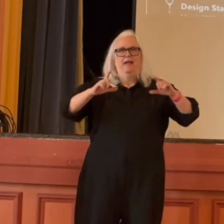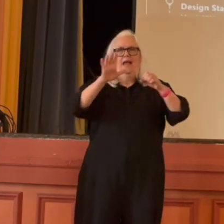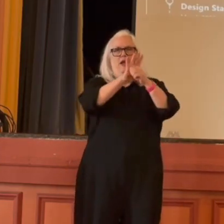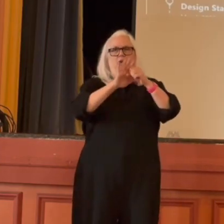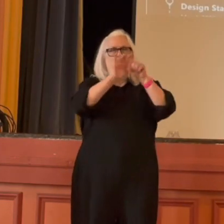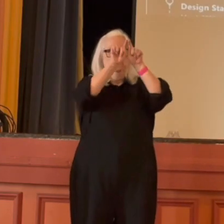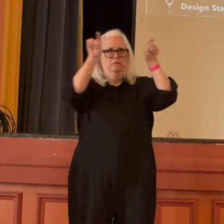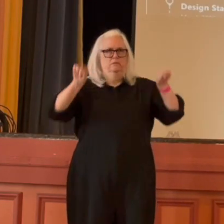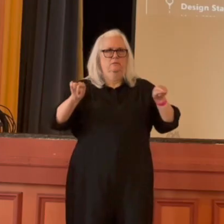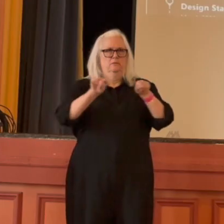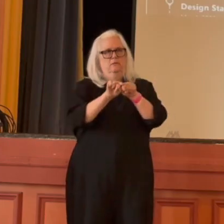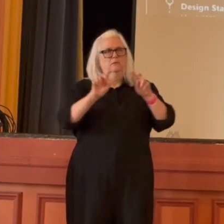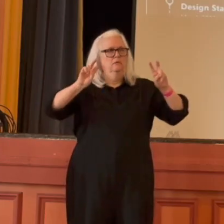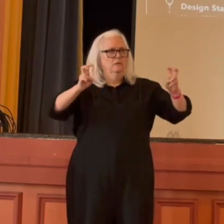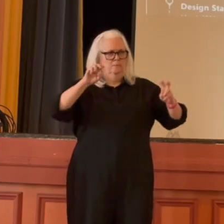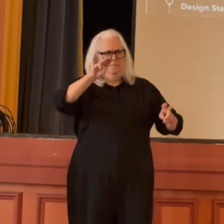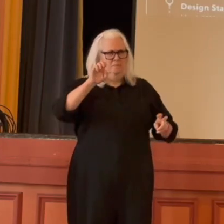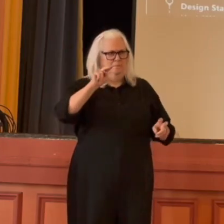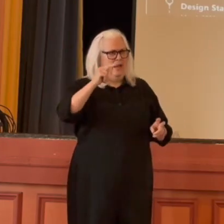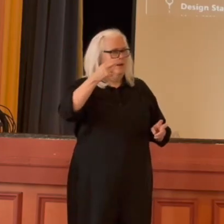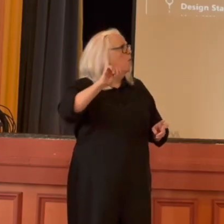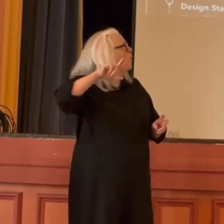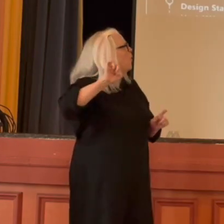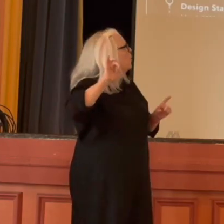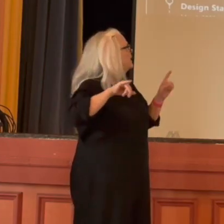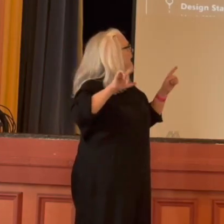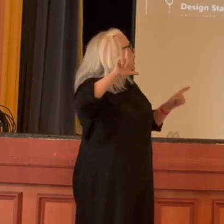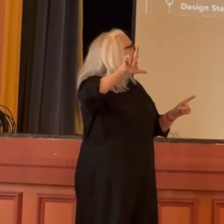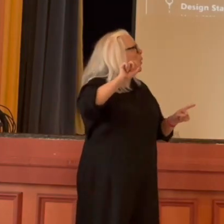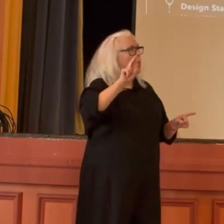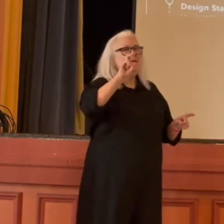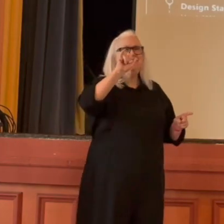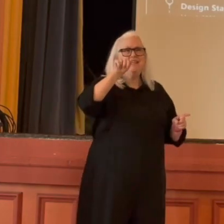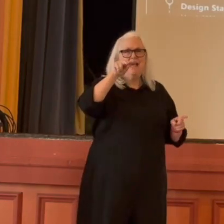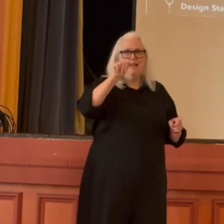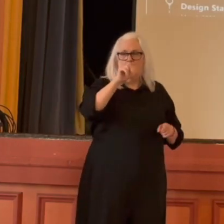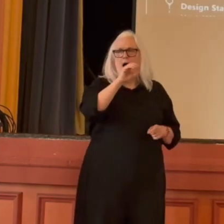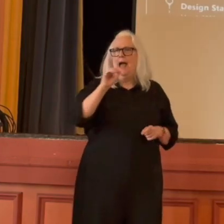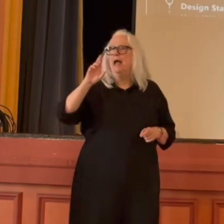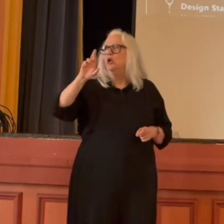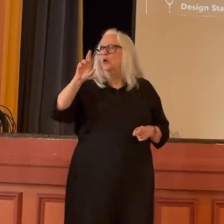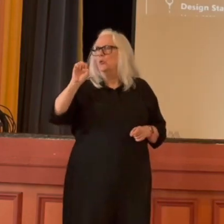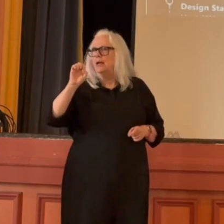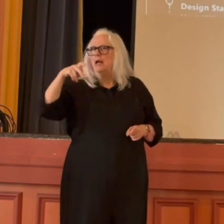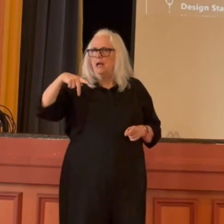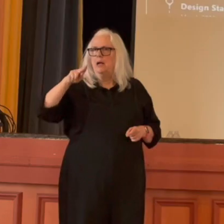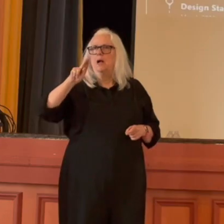and Republic. And this also helps with reducing those overflows at Louisiana and